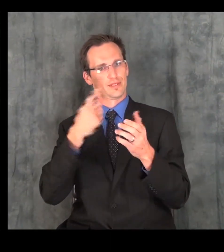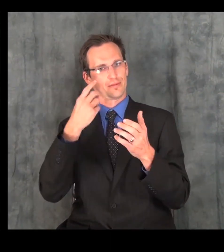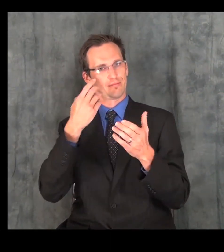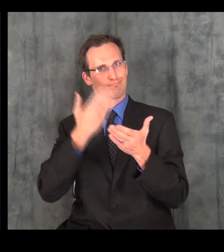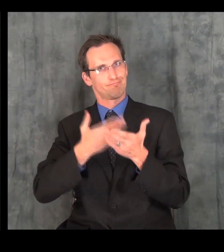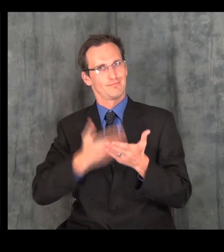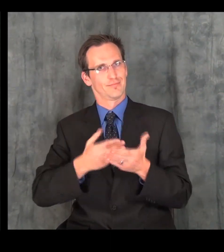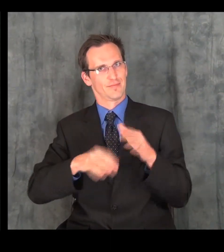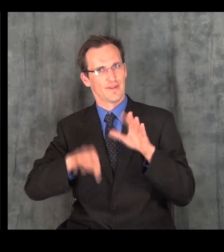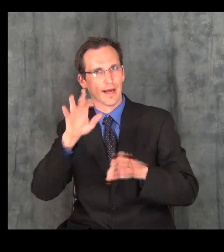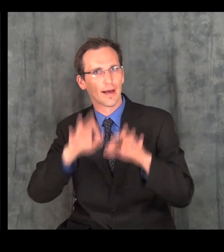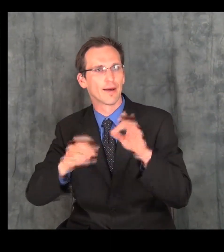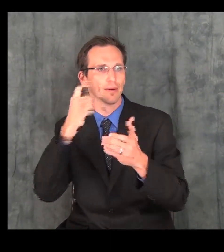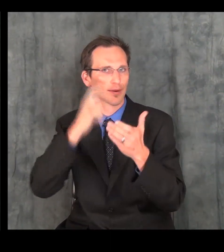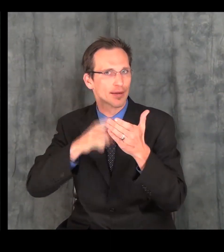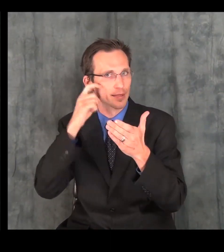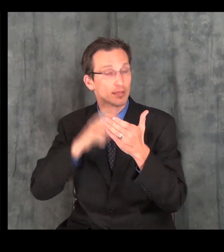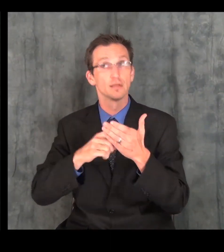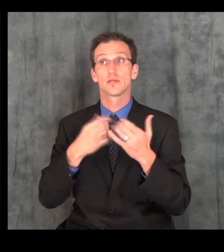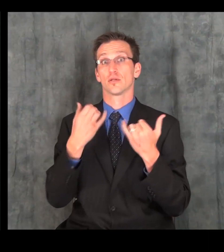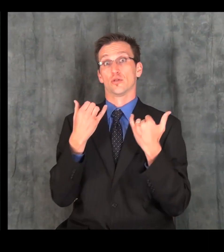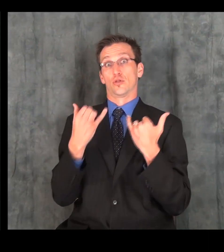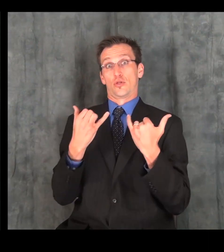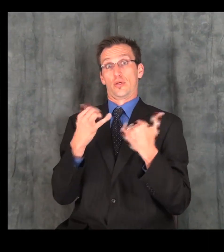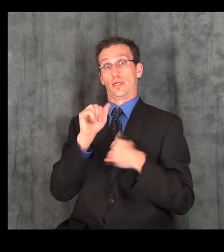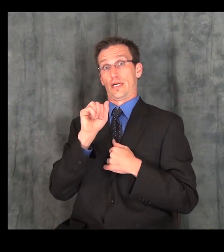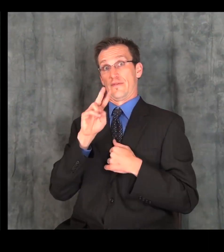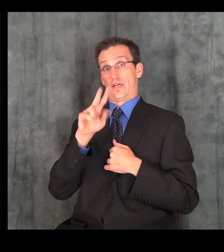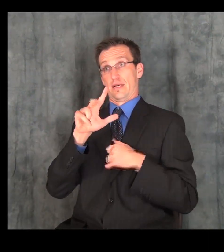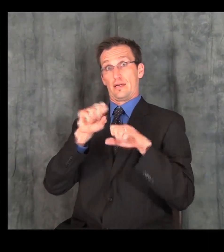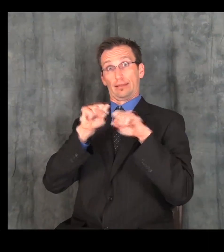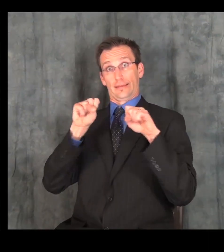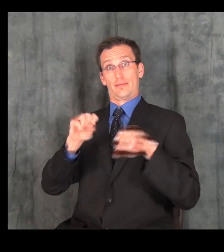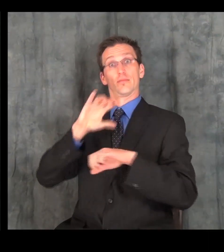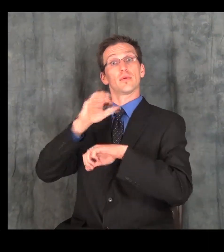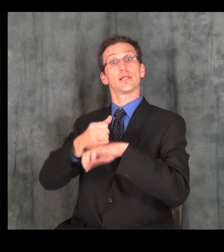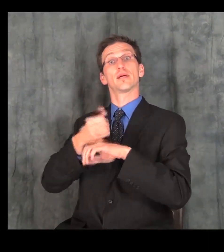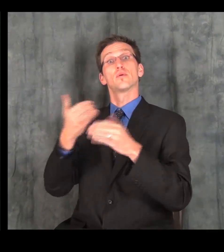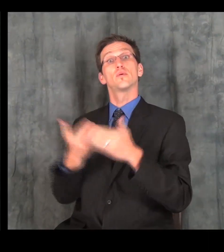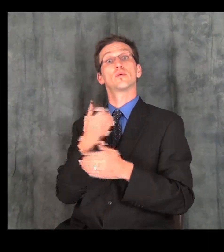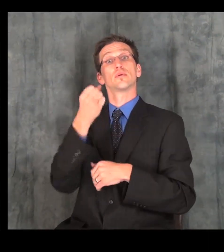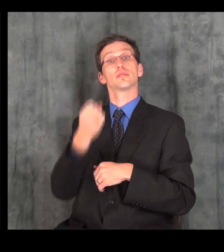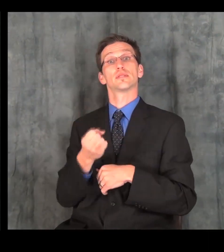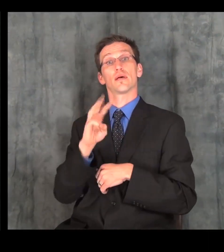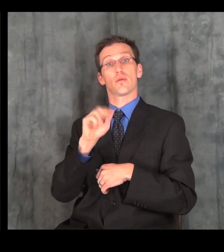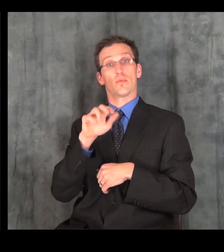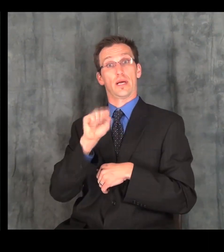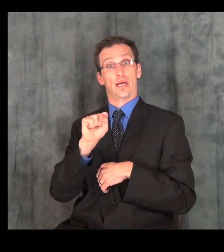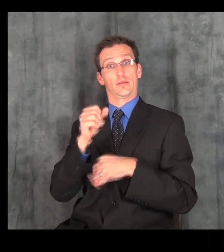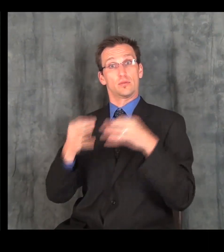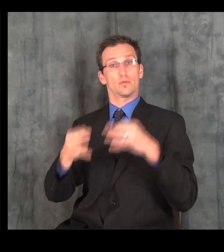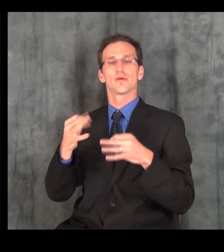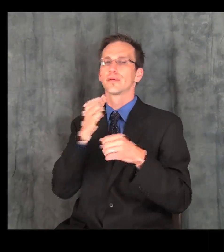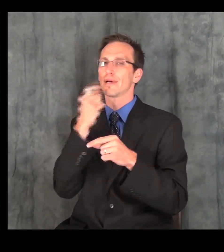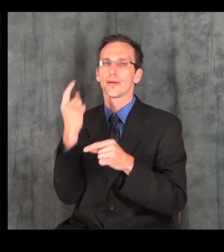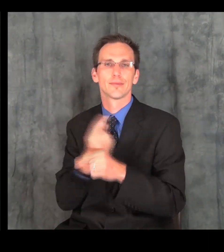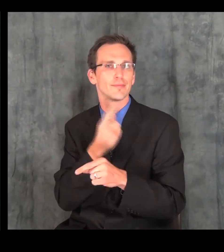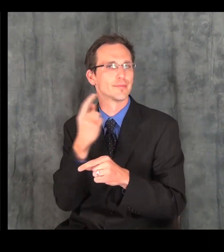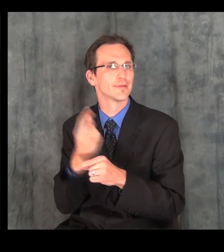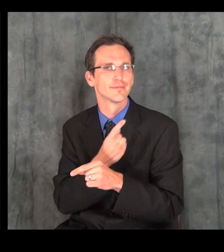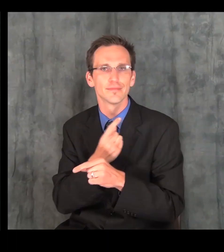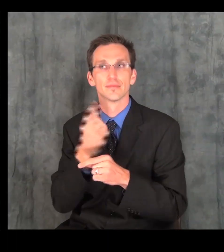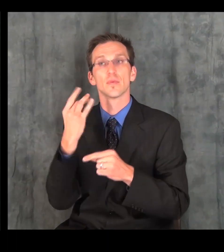felt that the current AVL system in the New South Wales courts is not appropriate as it stands, primarily because of the